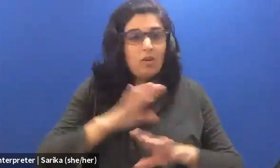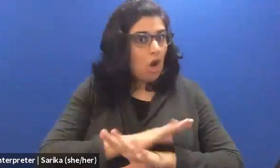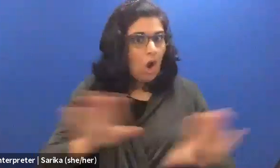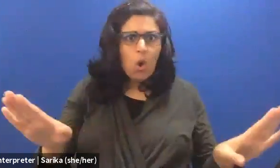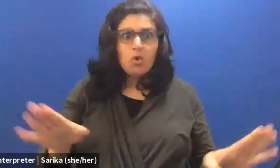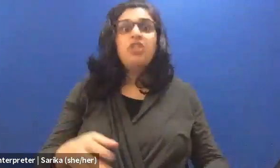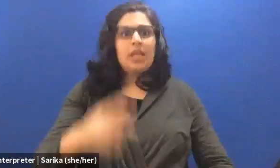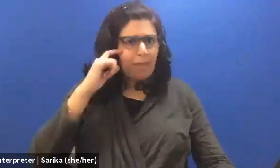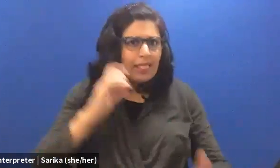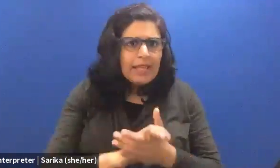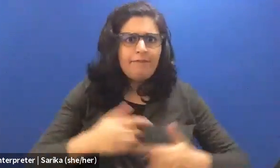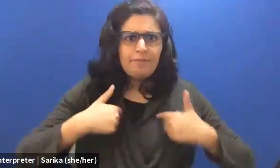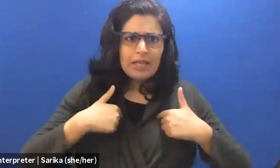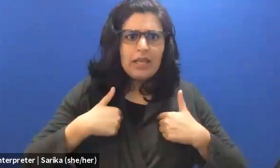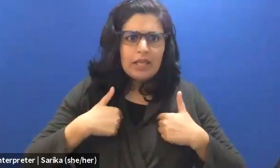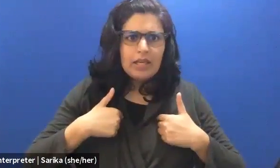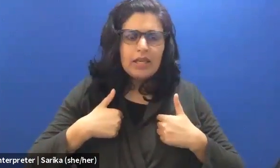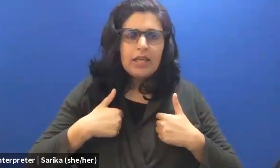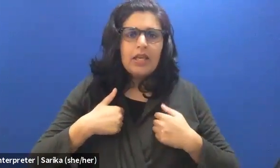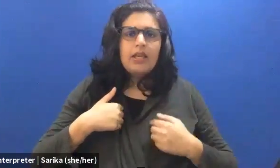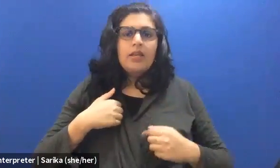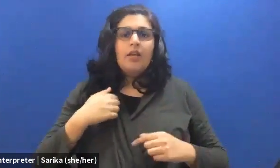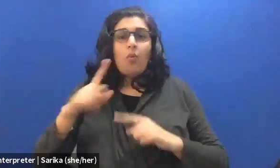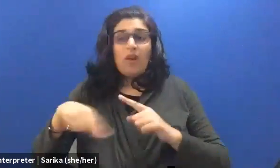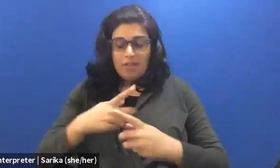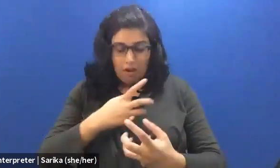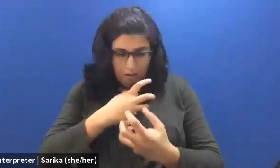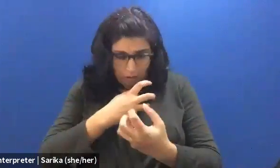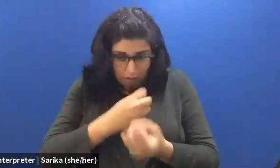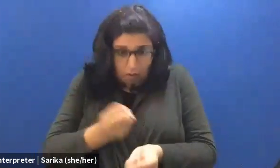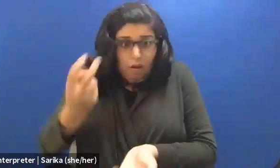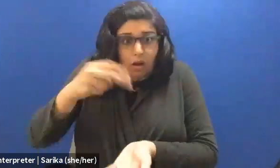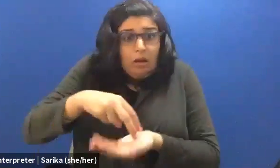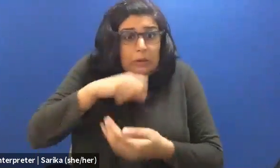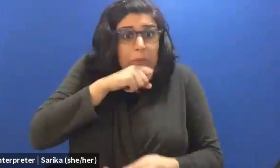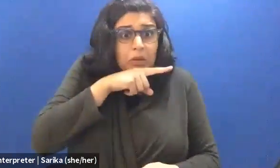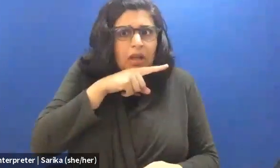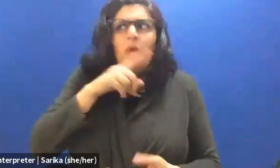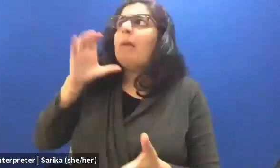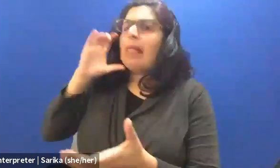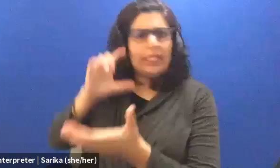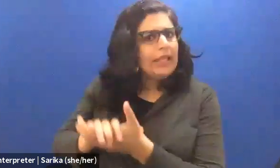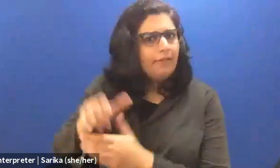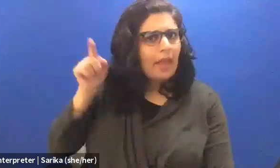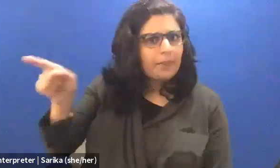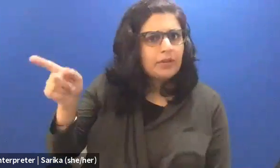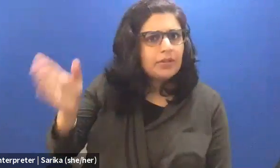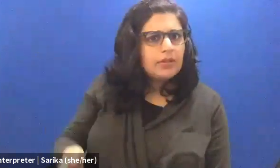that the best thing that we can do when somebody finds the courage to disclose is to believe them, right? And to